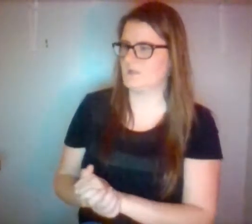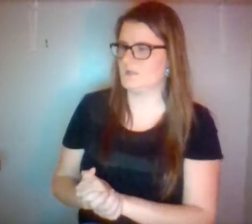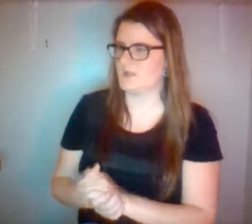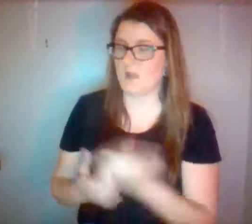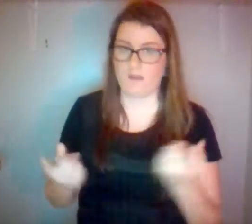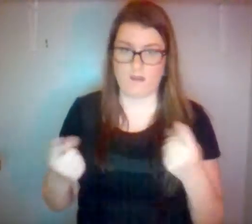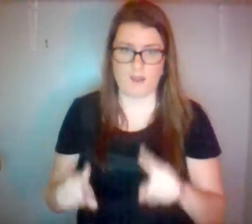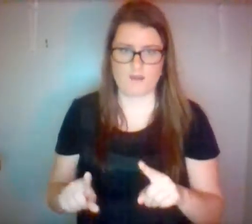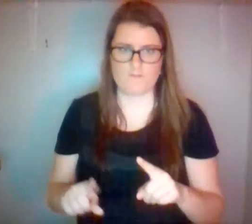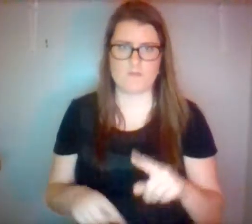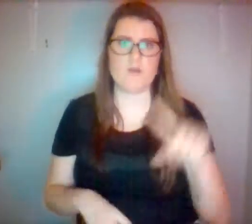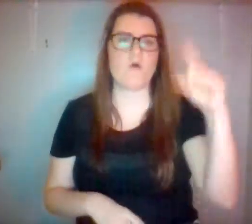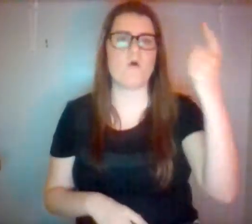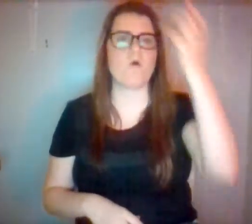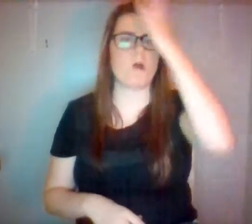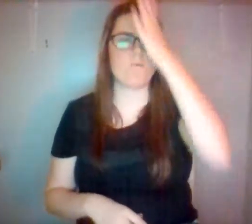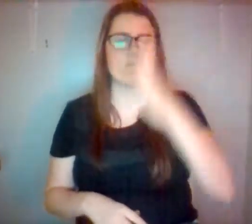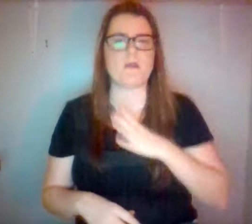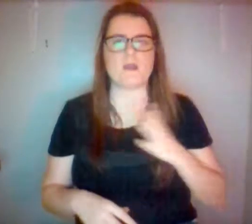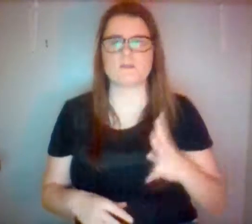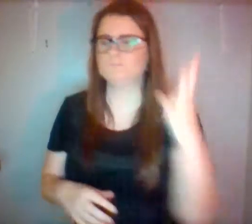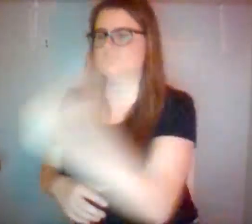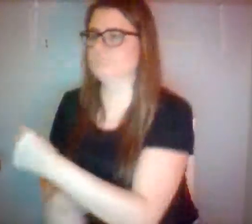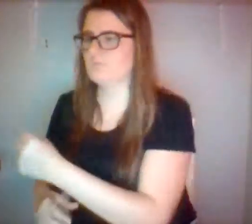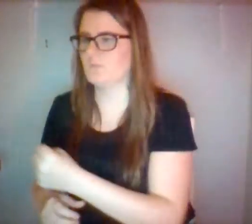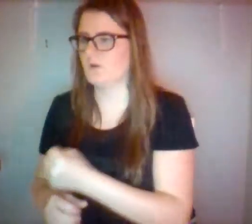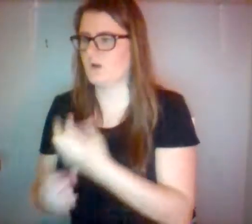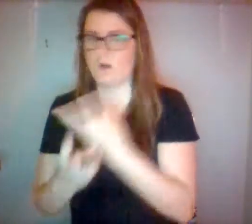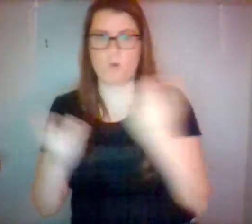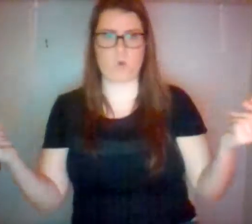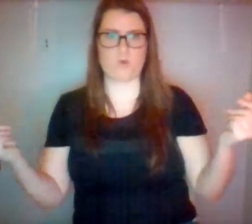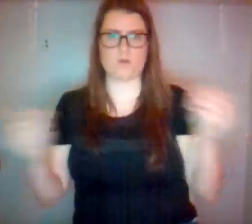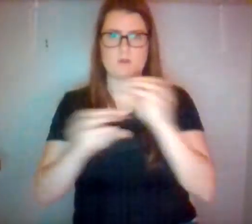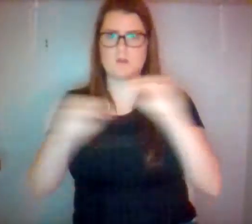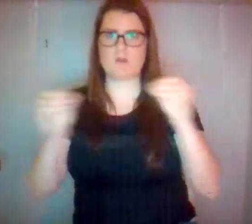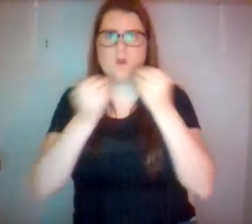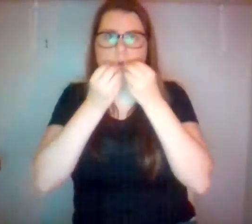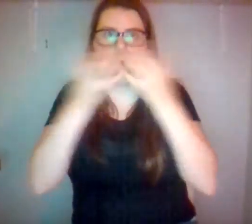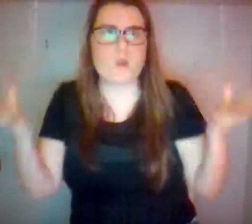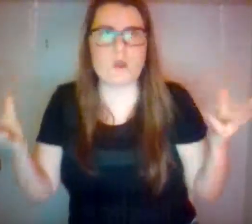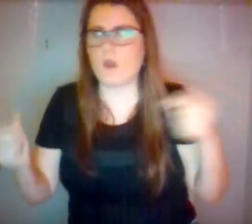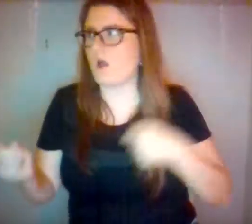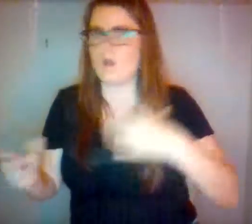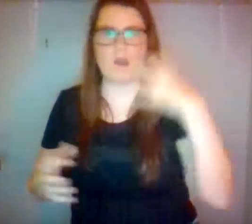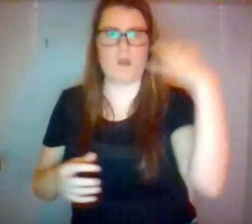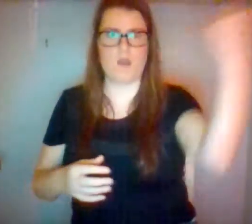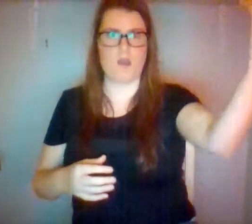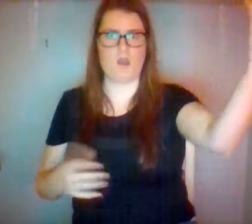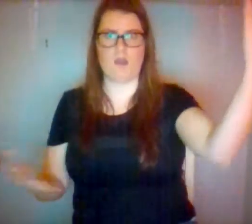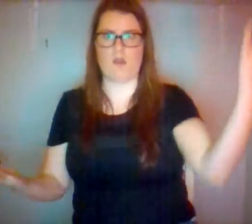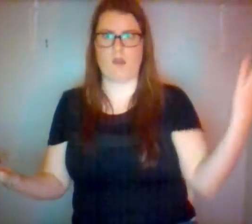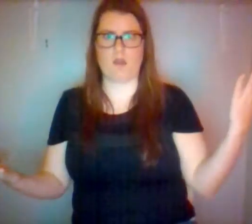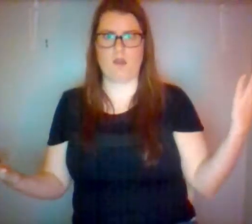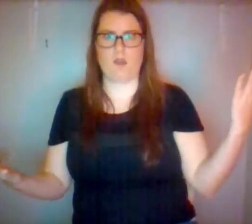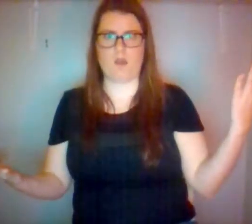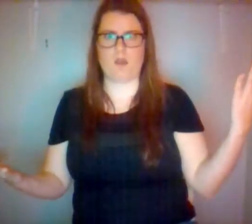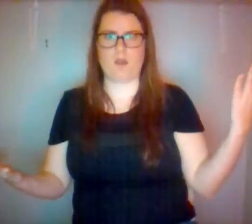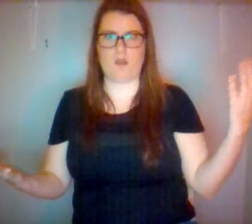know the same thing. Where had Jesus gone? But nobody dared ask the question. They were too afraid of the